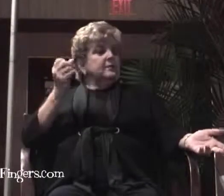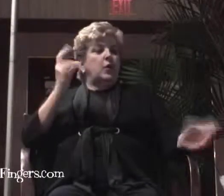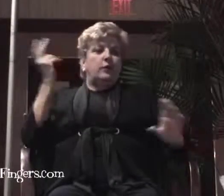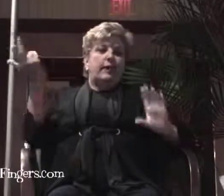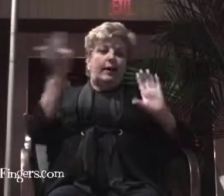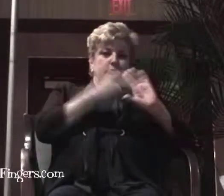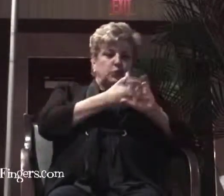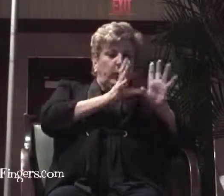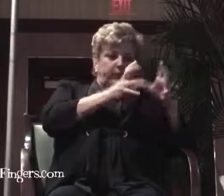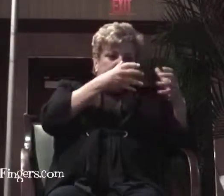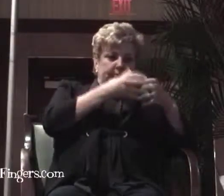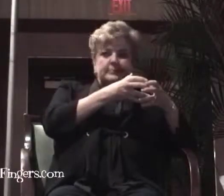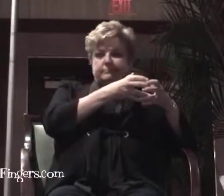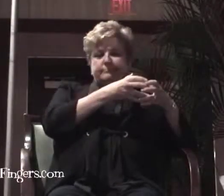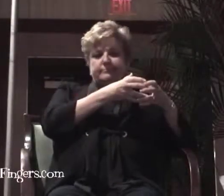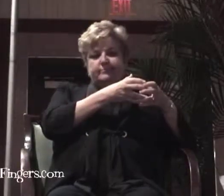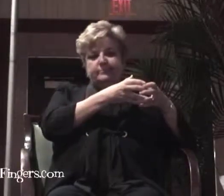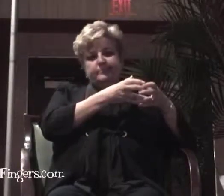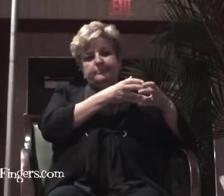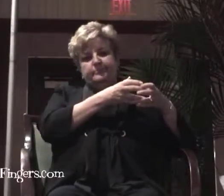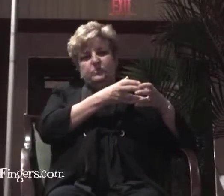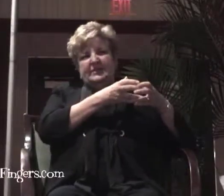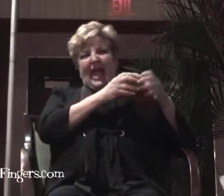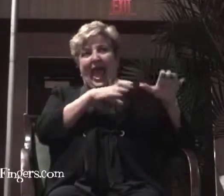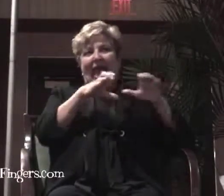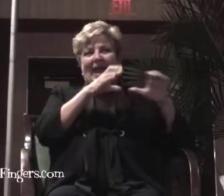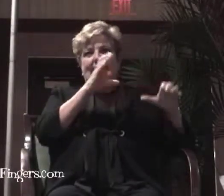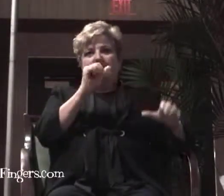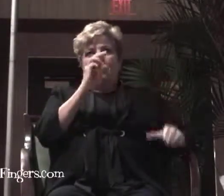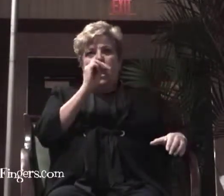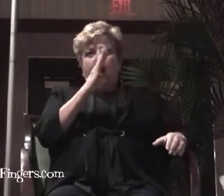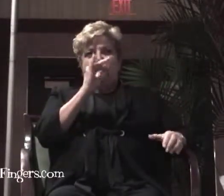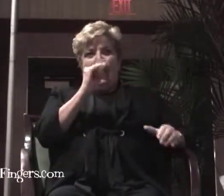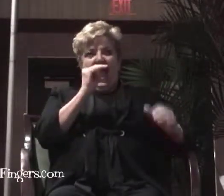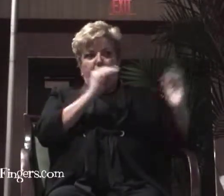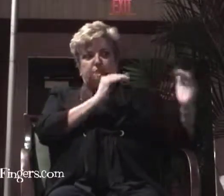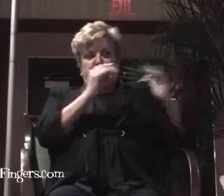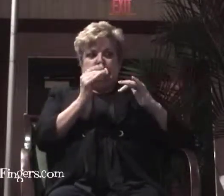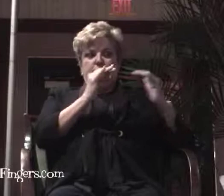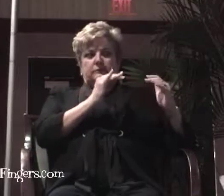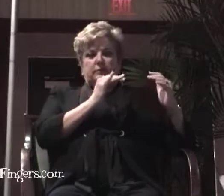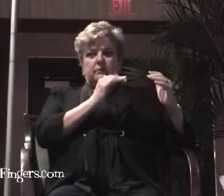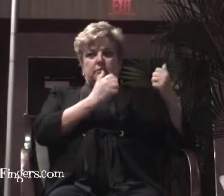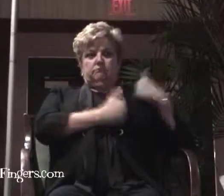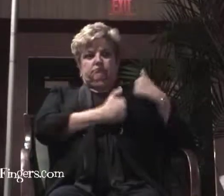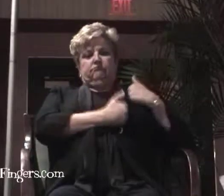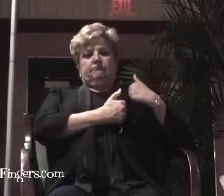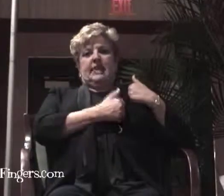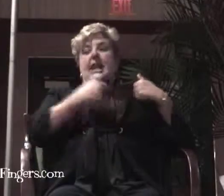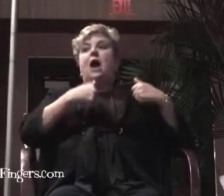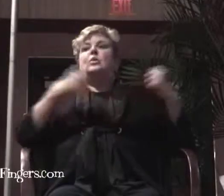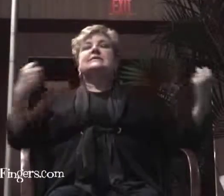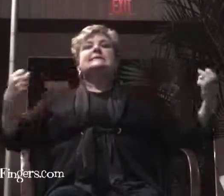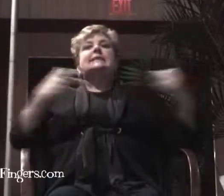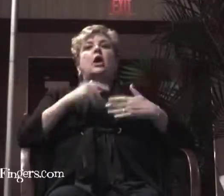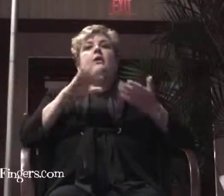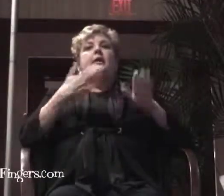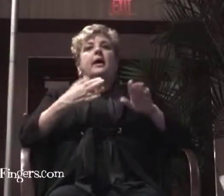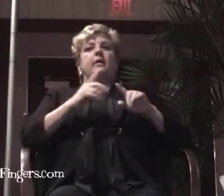an active combat unit, and I was scared to death, but didn't know it.